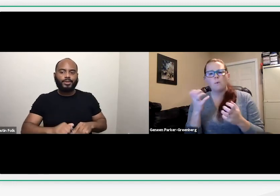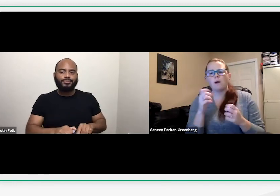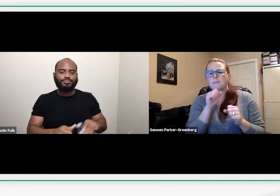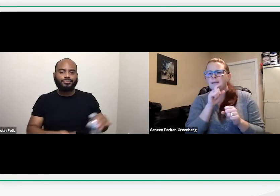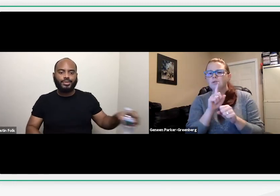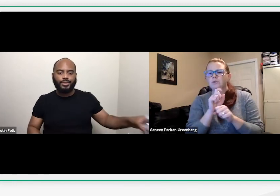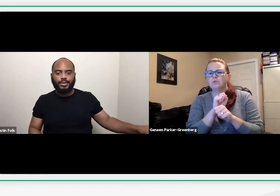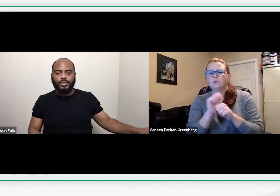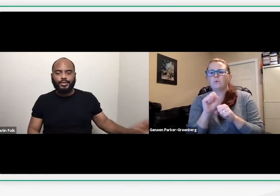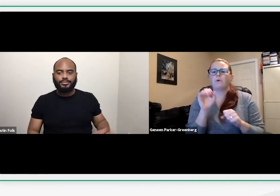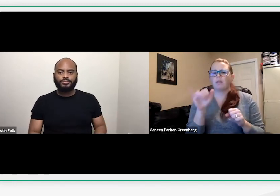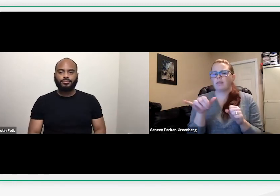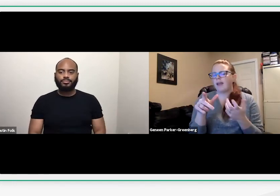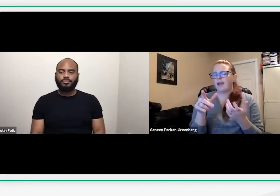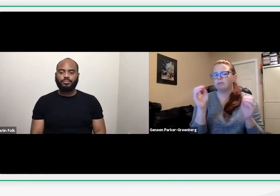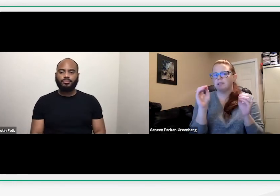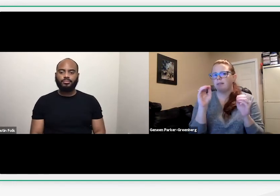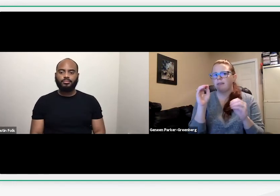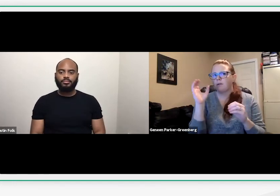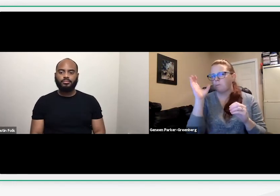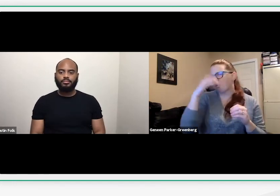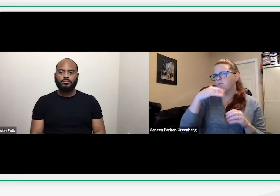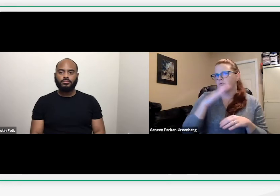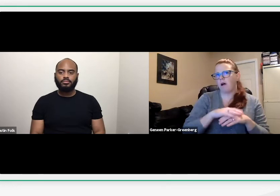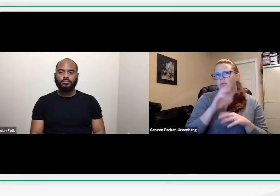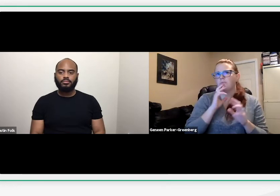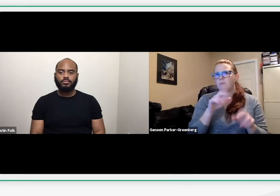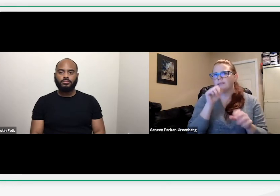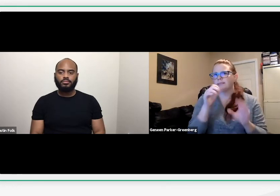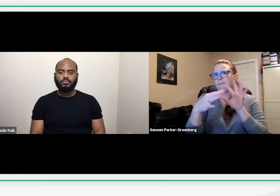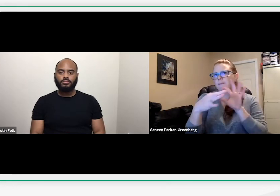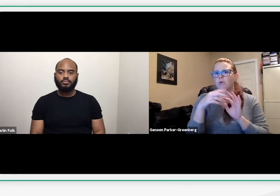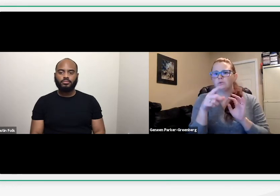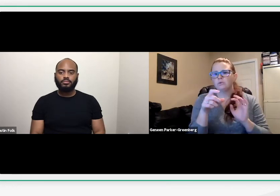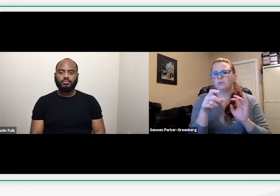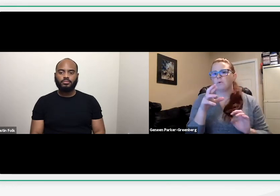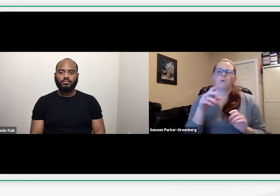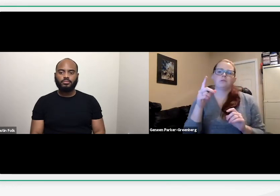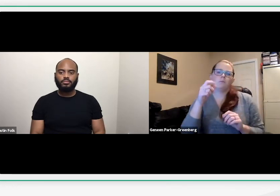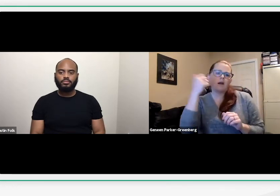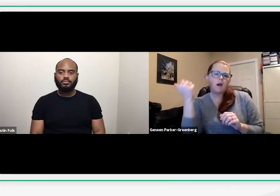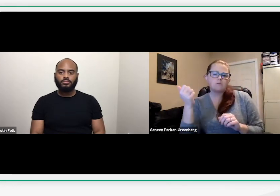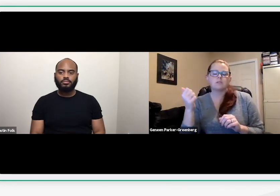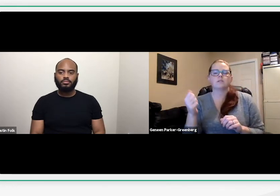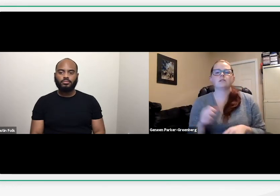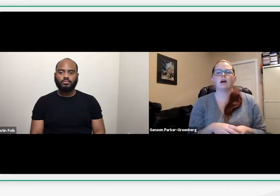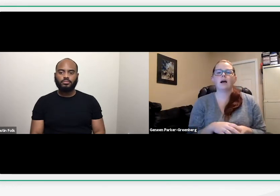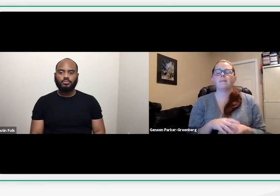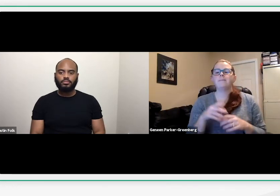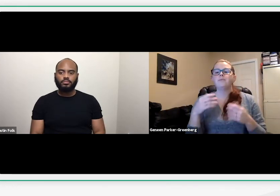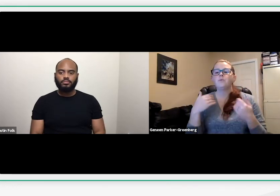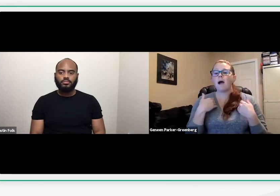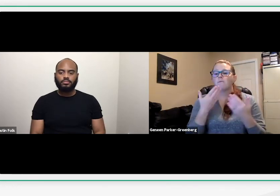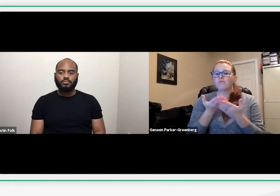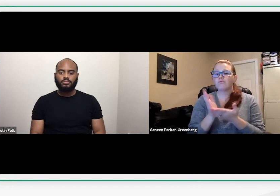reporting agencies that have differing information from each other, you want to ensure that there's nothing strange on your credit report that does